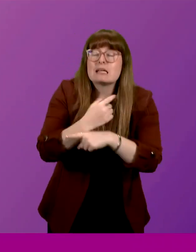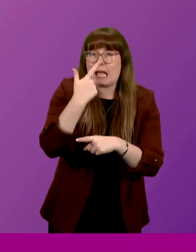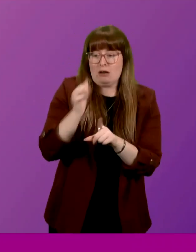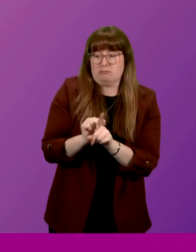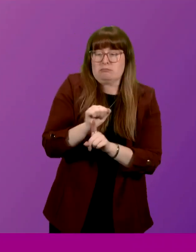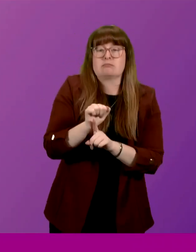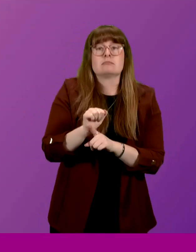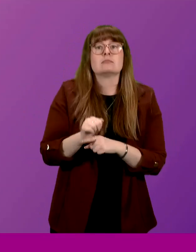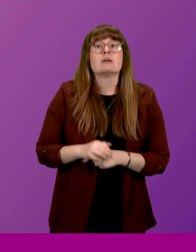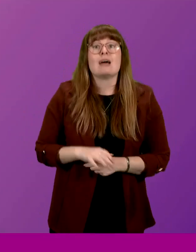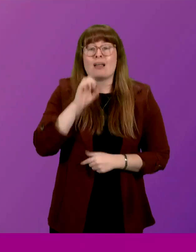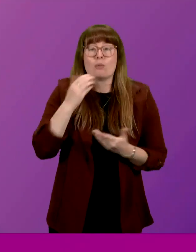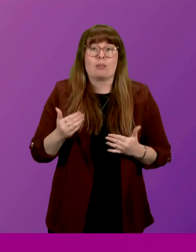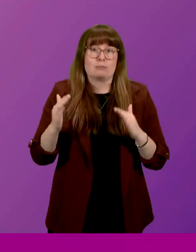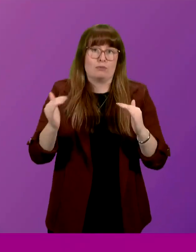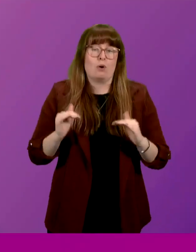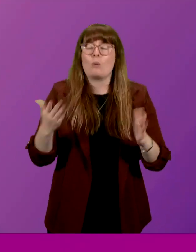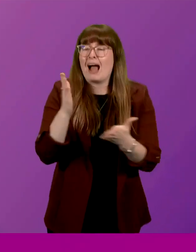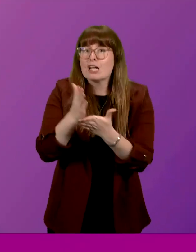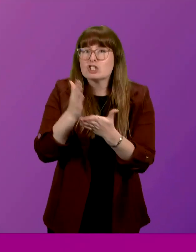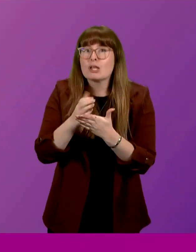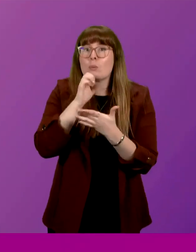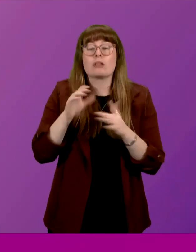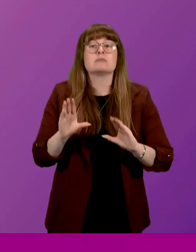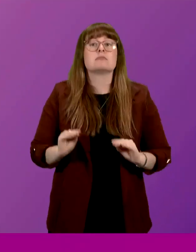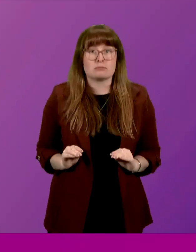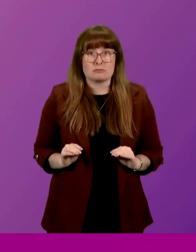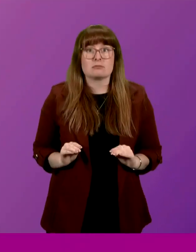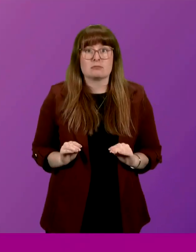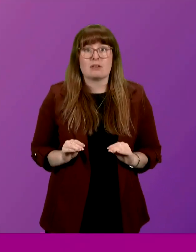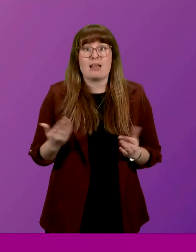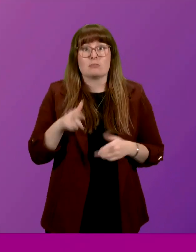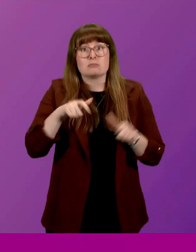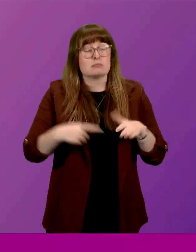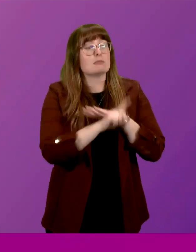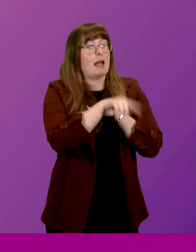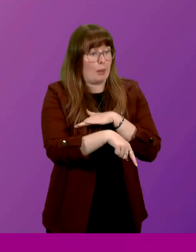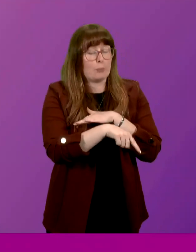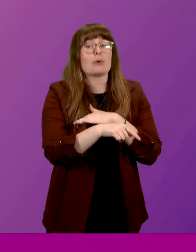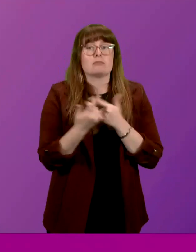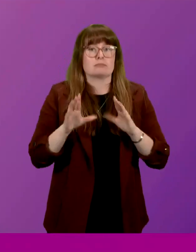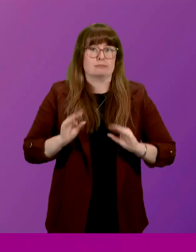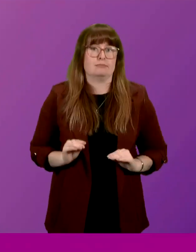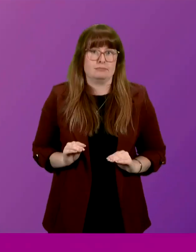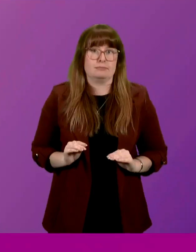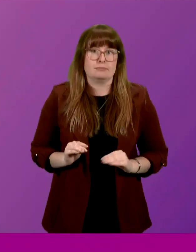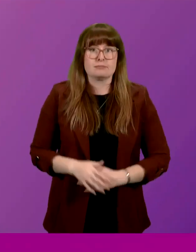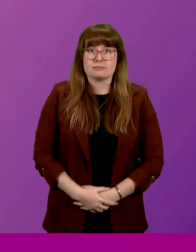corrected. We'll now move on. Well, actually, we'll have a suspension briefly to allow those leaving the chamber in the public gallery to